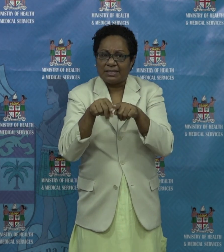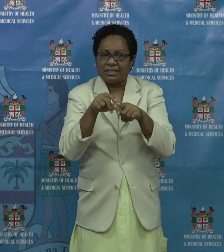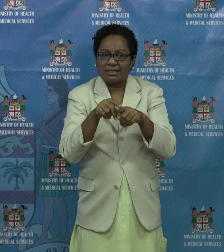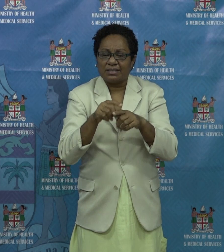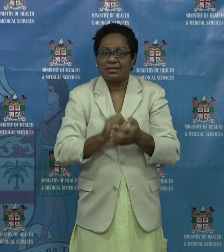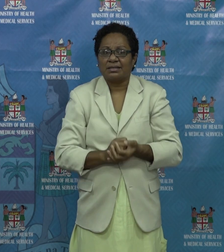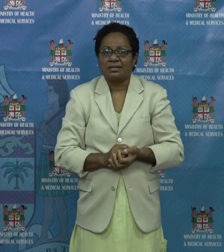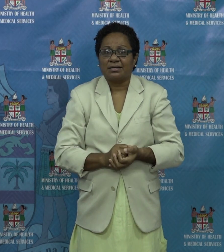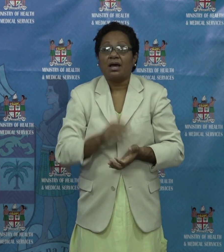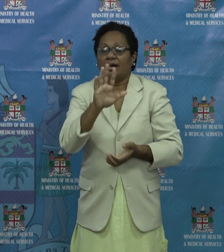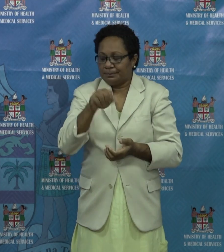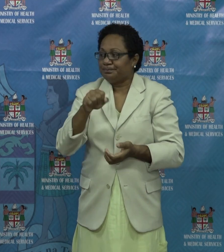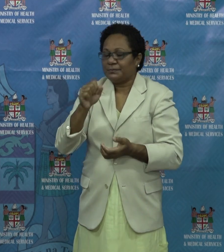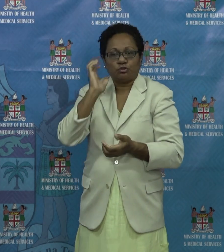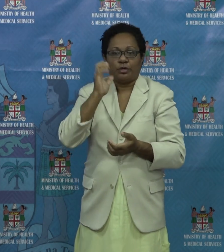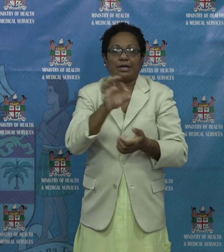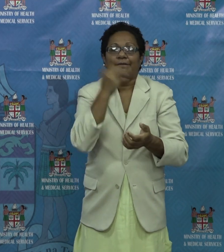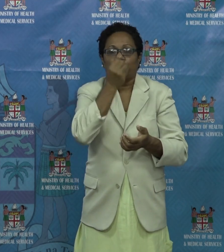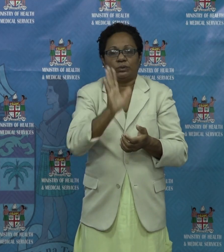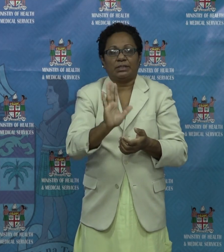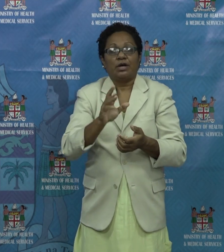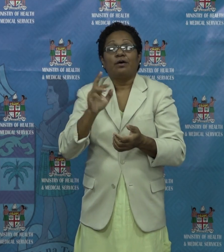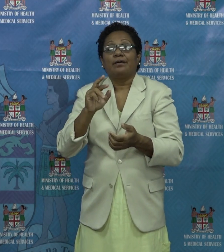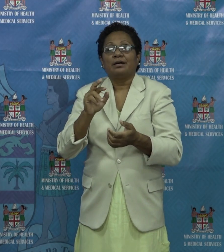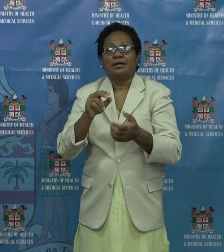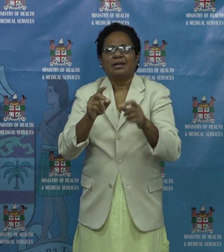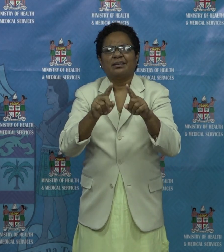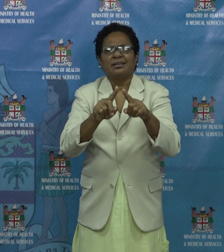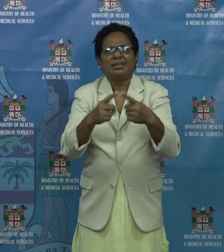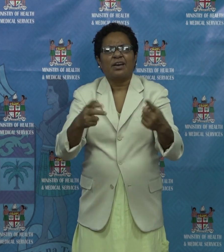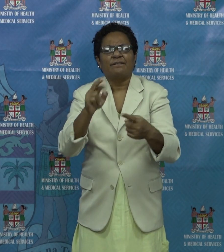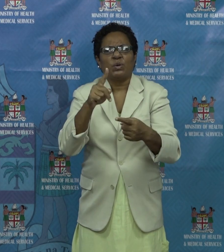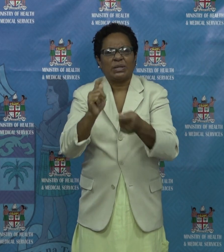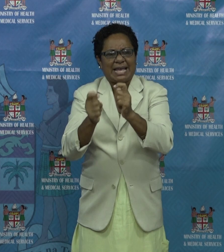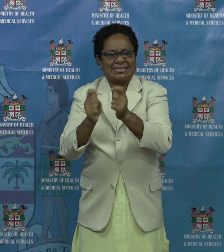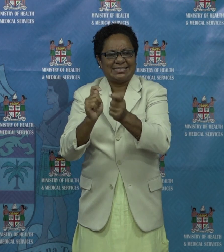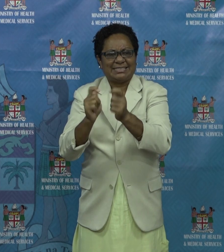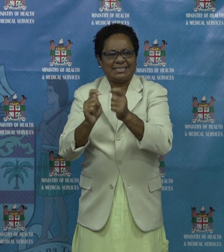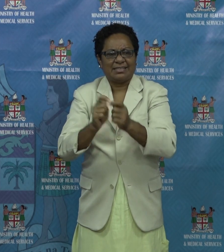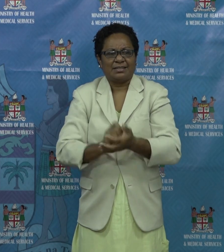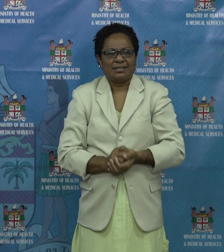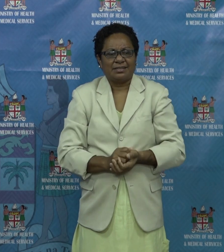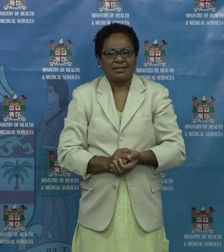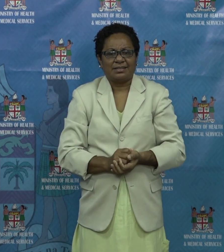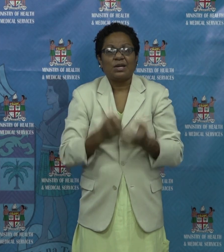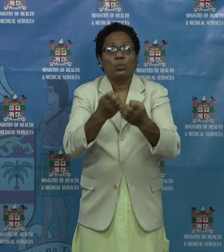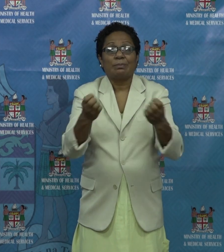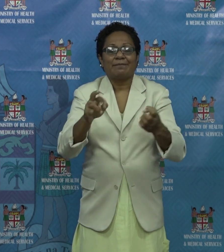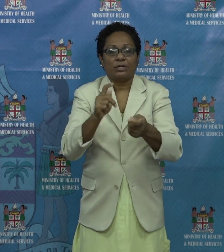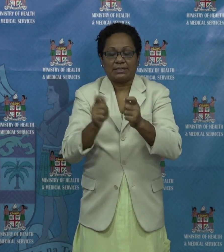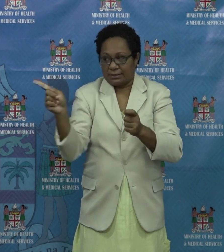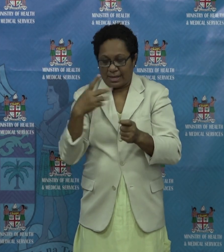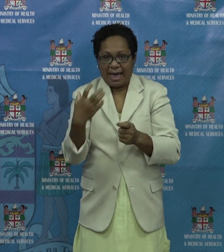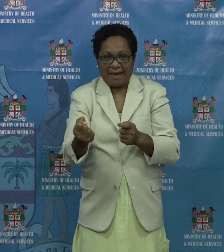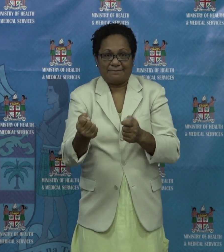Yes, consumables for the tests. Thank you. So essentially, yes, we do have enough